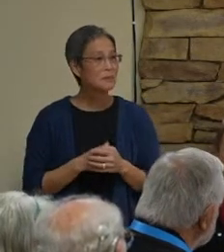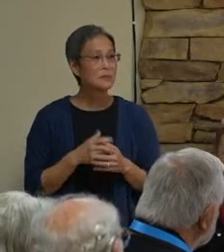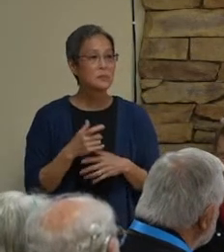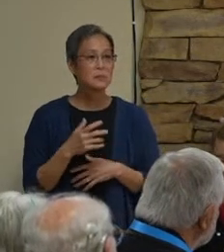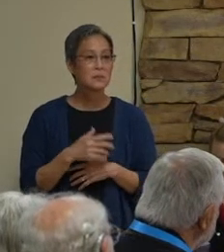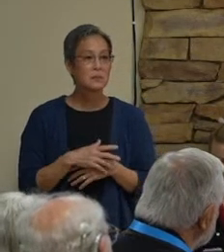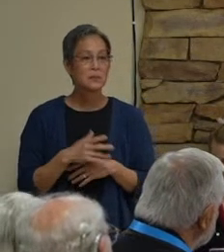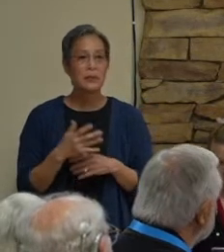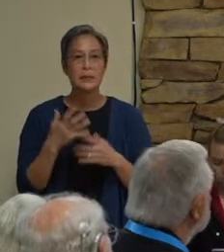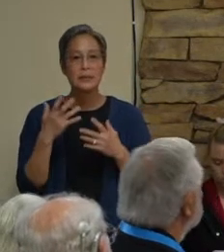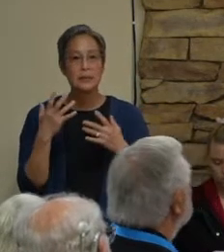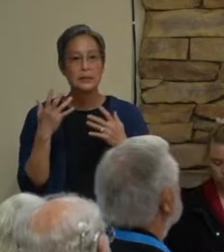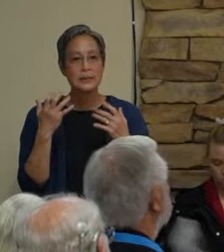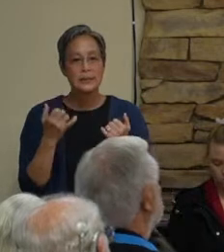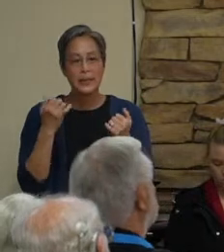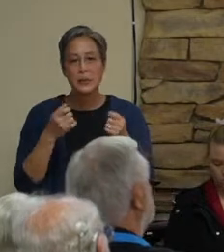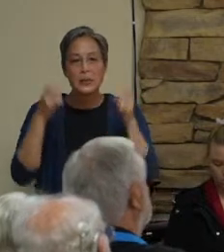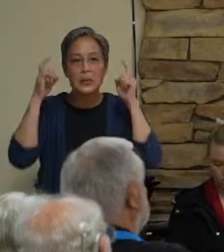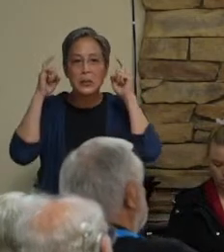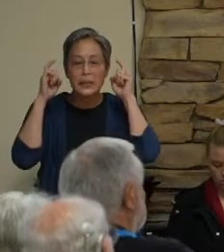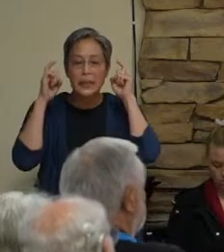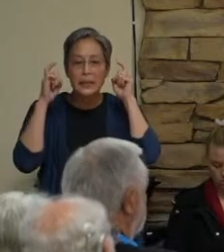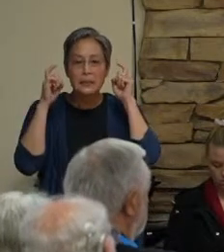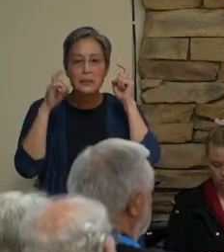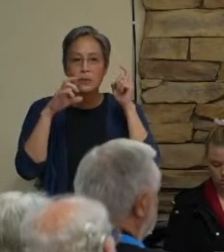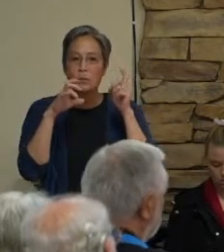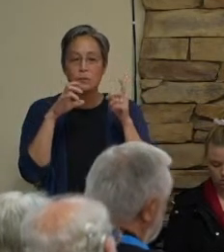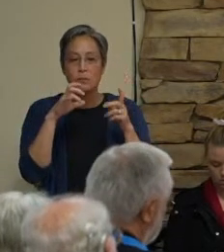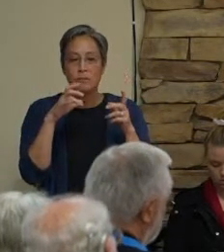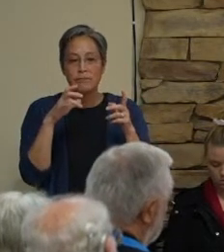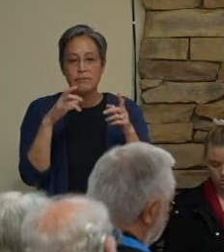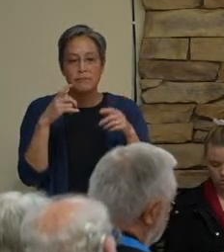Currently my hearing aids no longer bring me to normal hearing level.